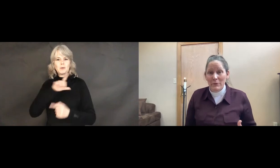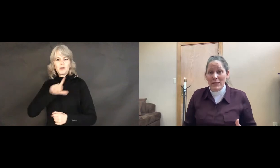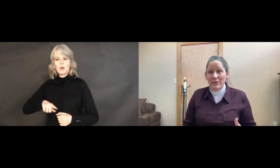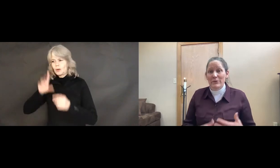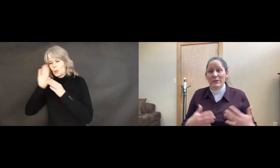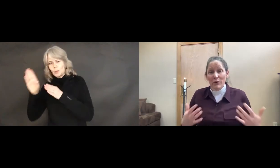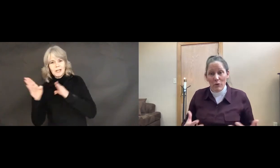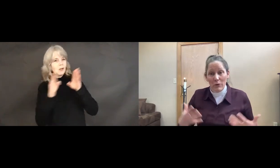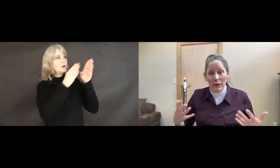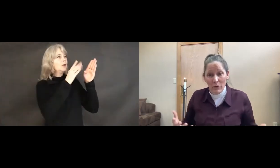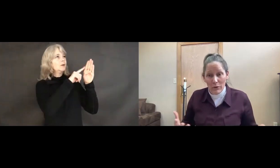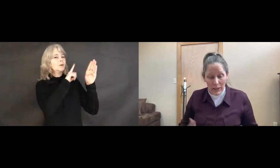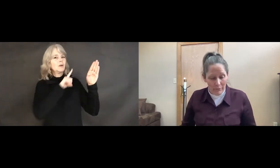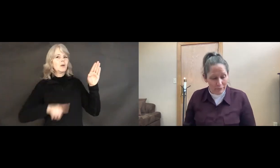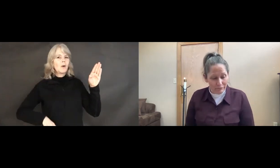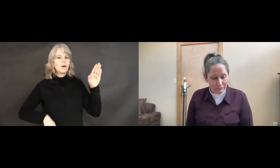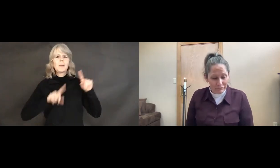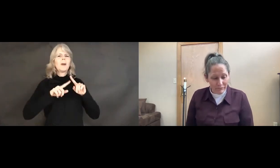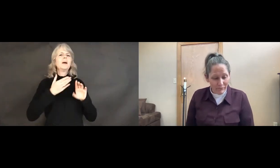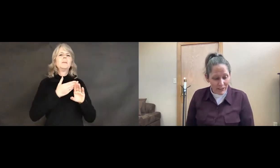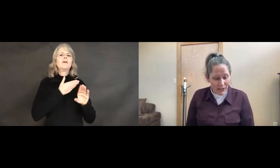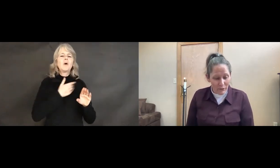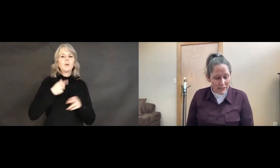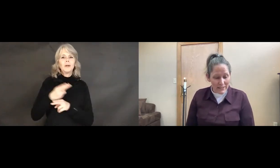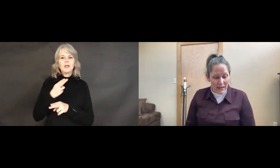we use the "holy, holy." And we say,